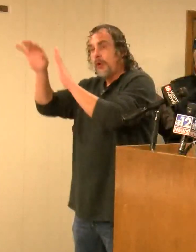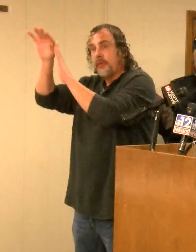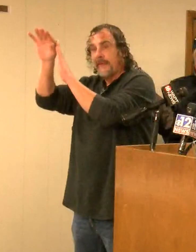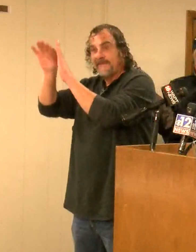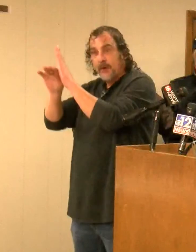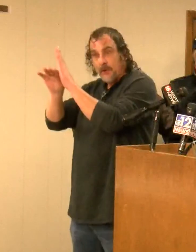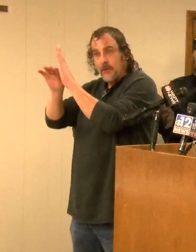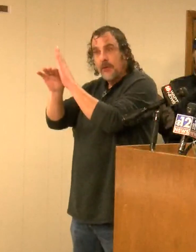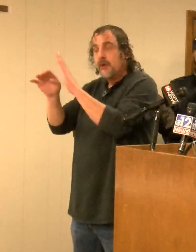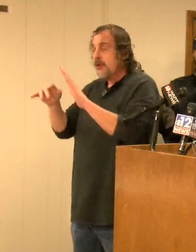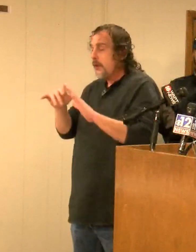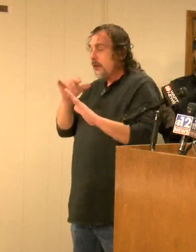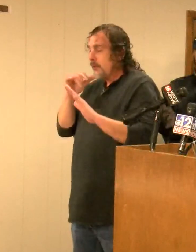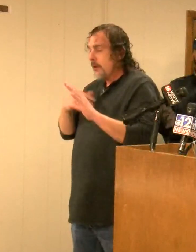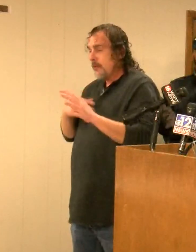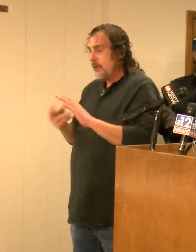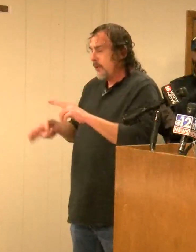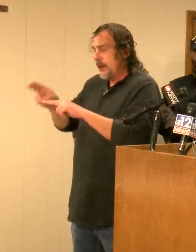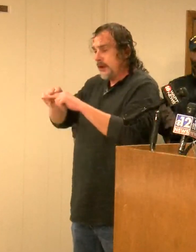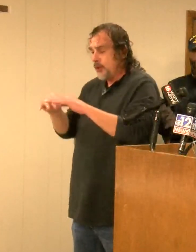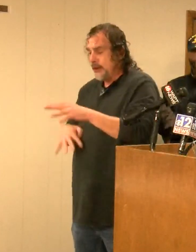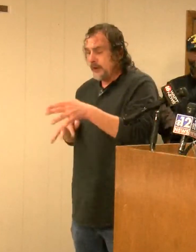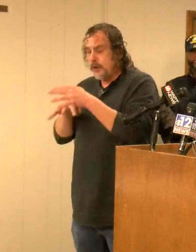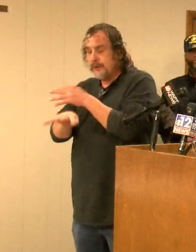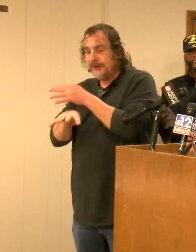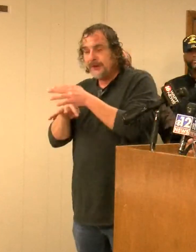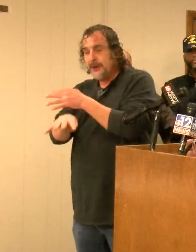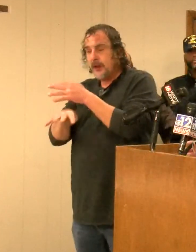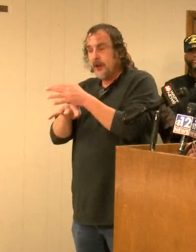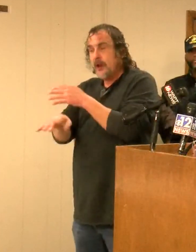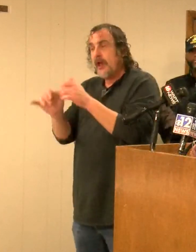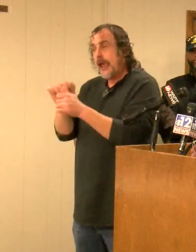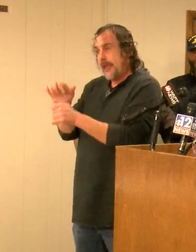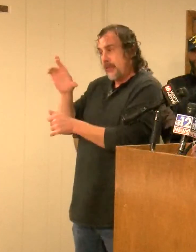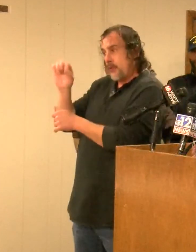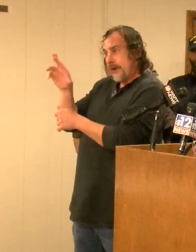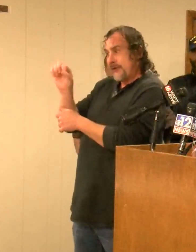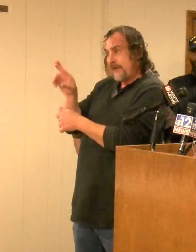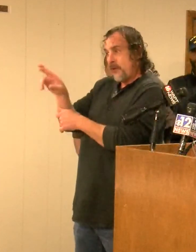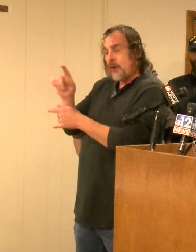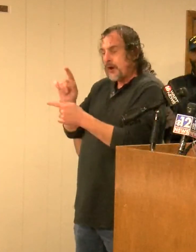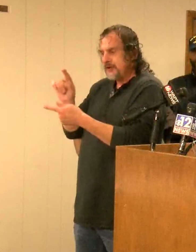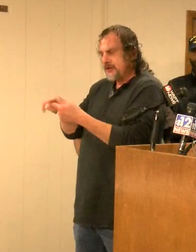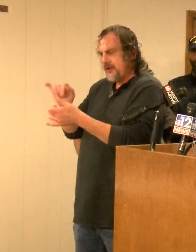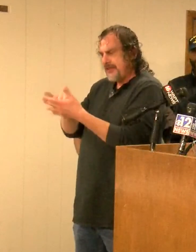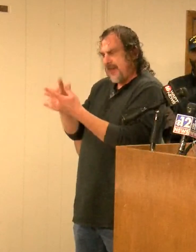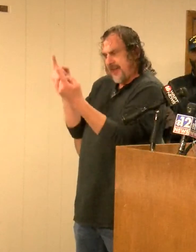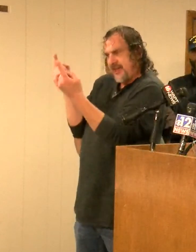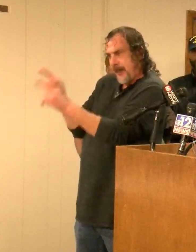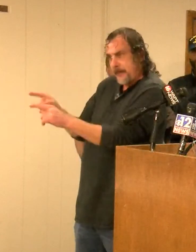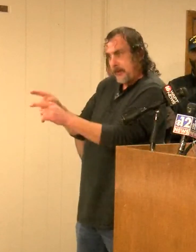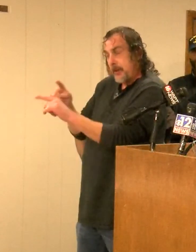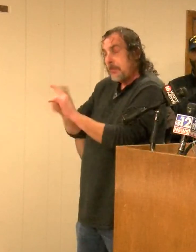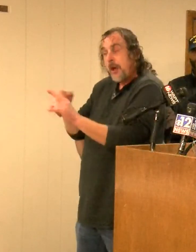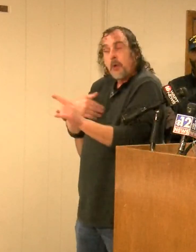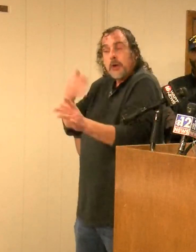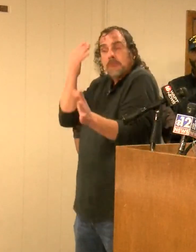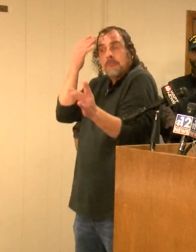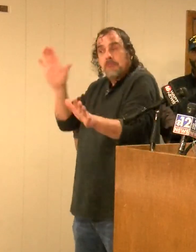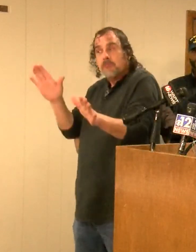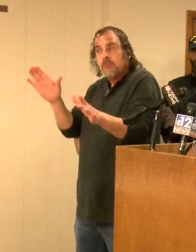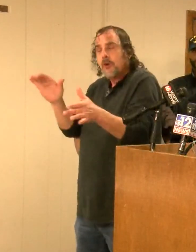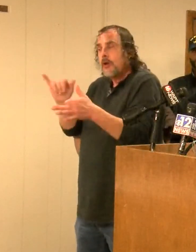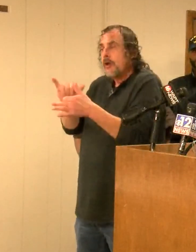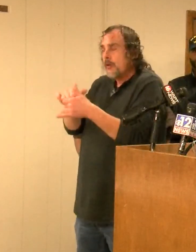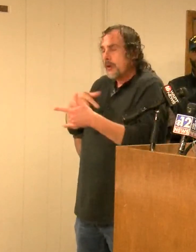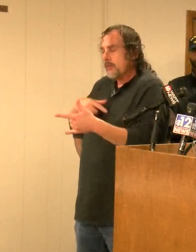us increasing discharges from the reservoir because of that event, but we don't know. When the rain gets in the